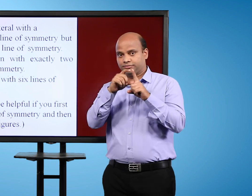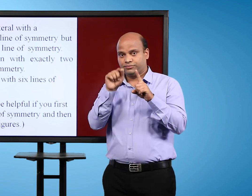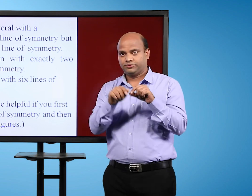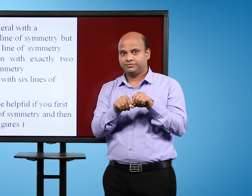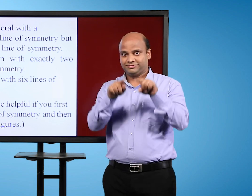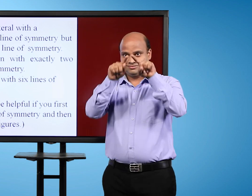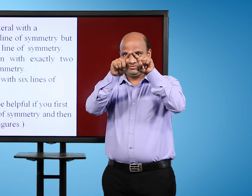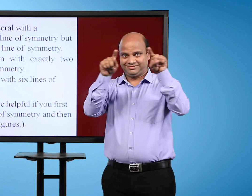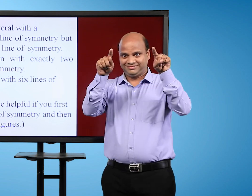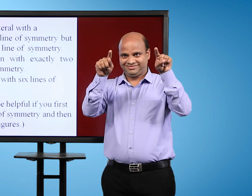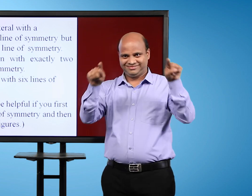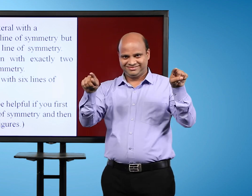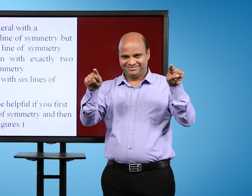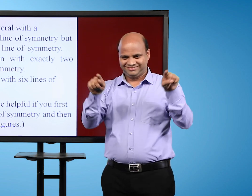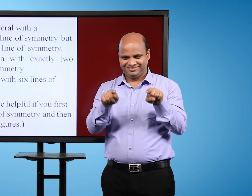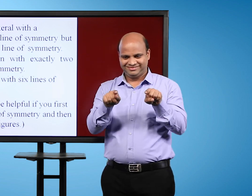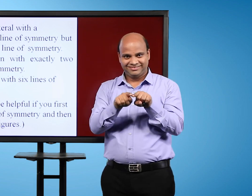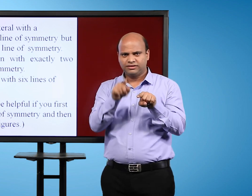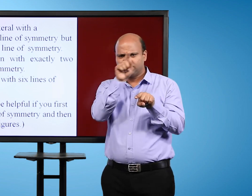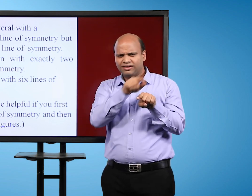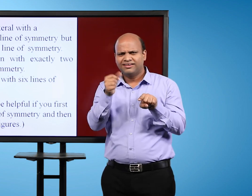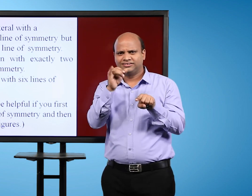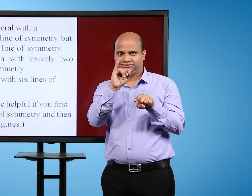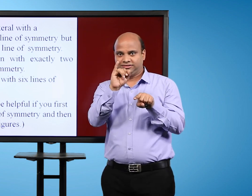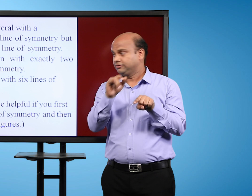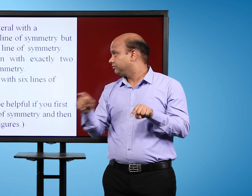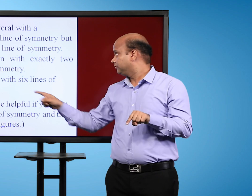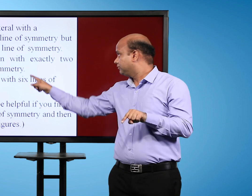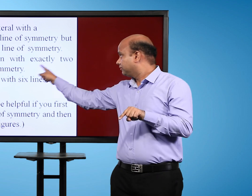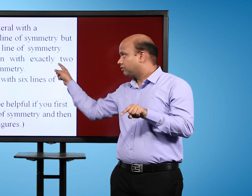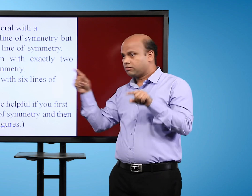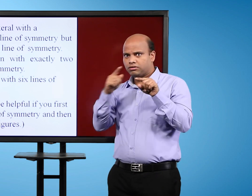D. A hexagon with exactly 2 lines of symmetry.